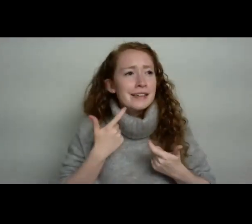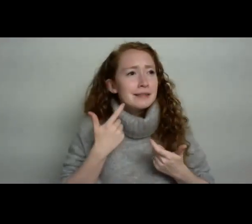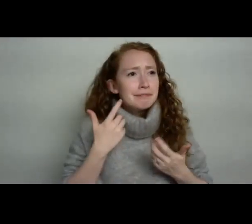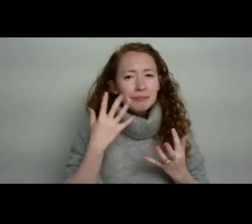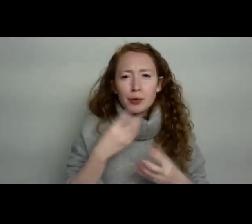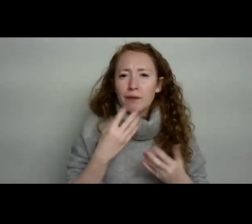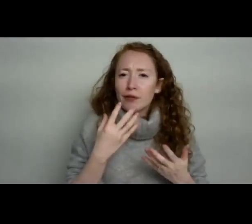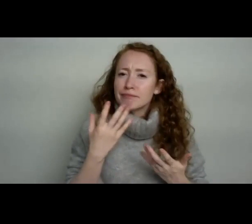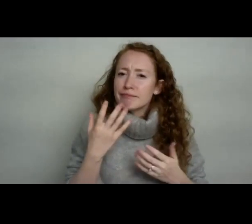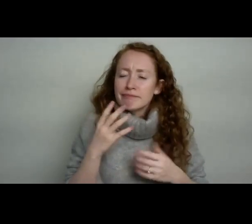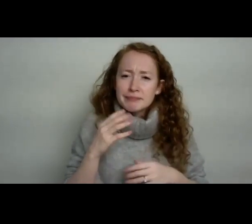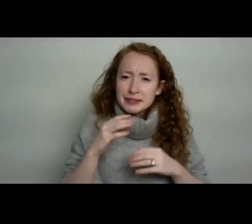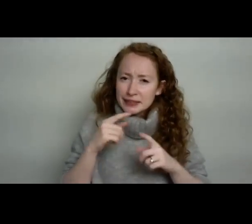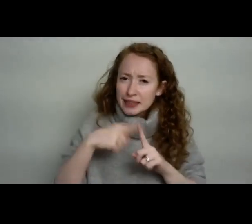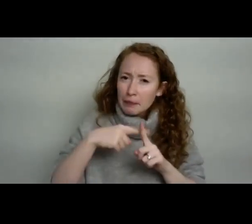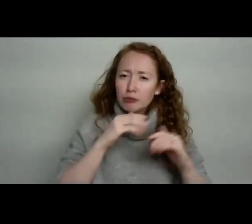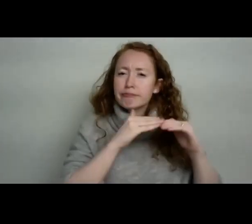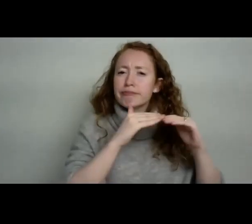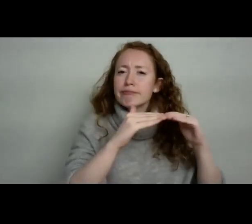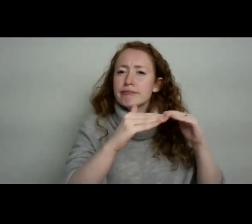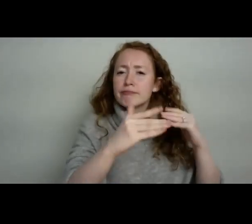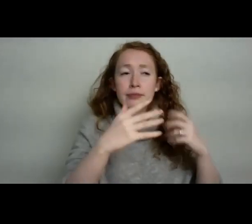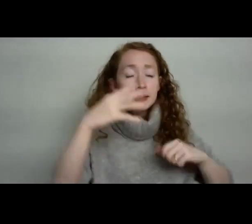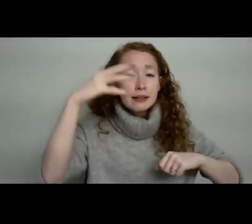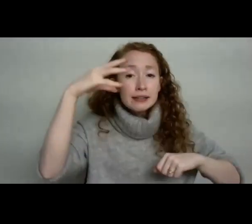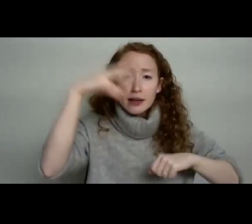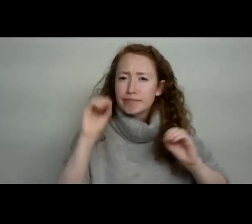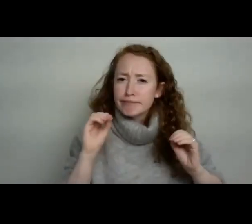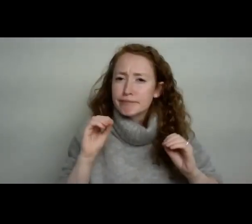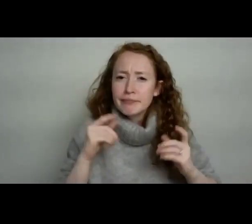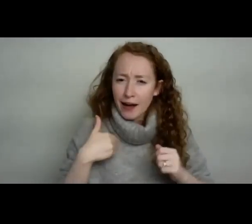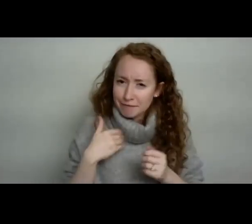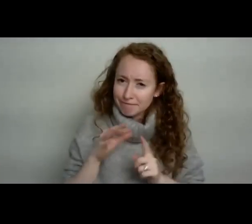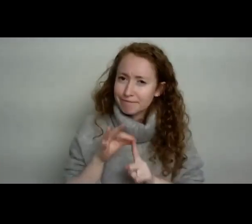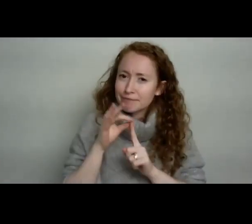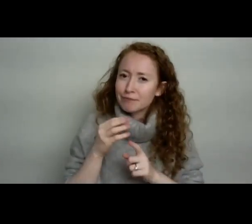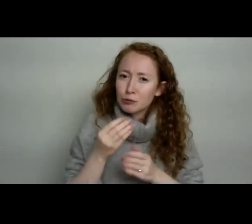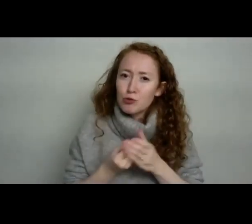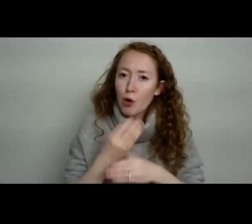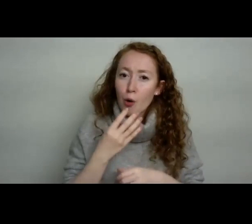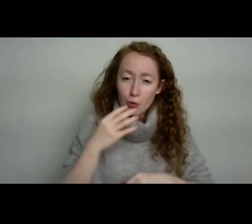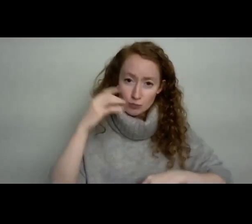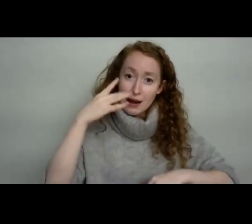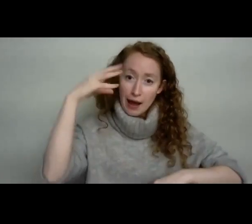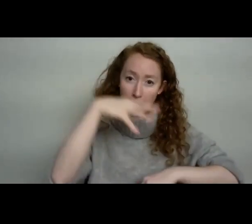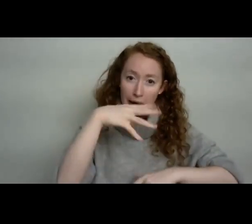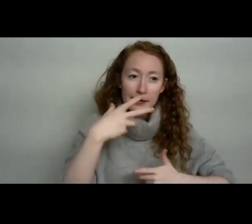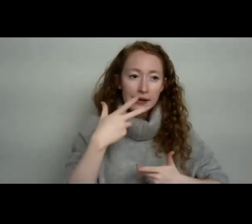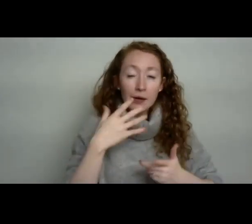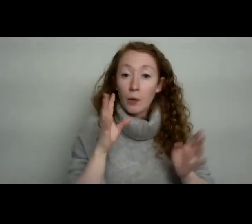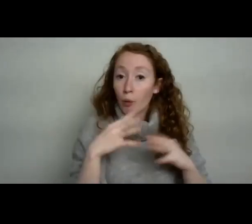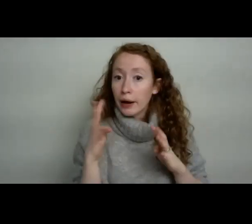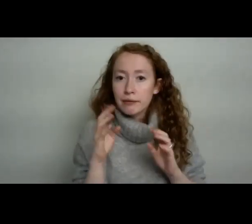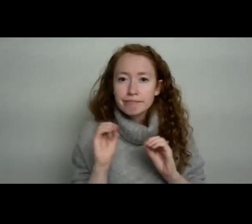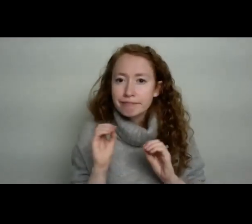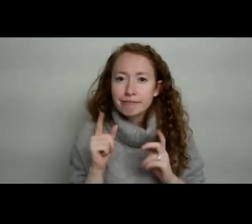sky? What is this direct sunlight? So acclimating your seedlings to life outside is so